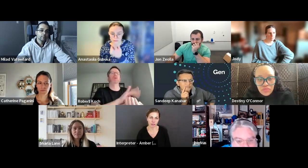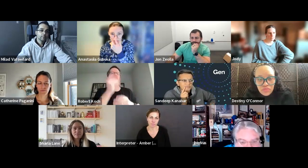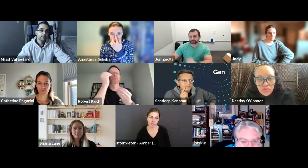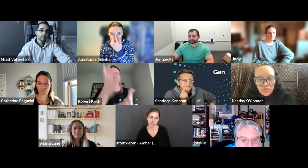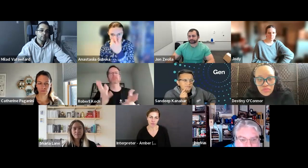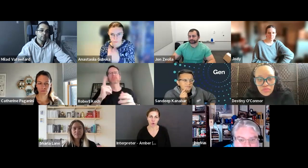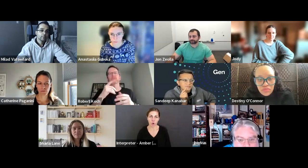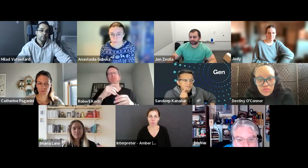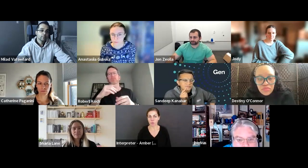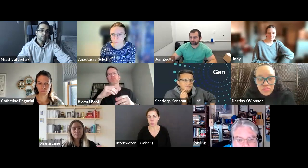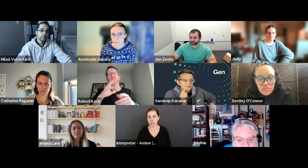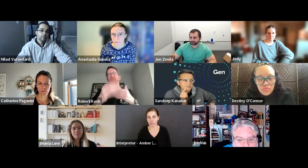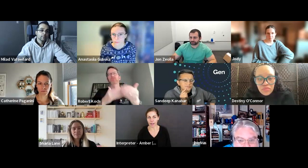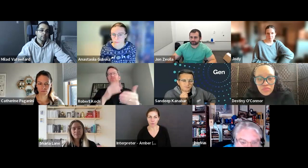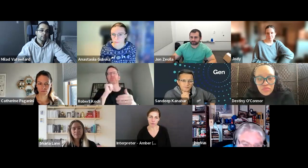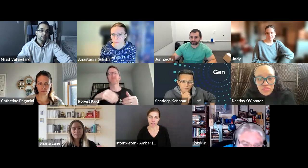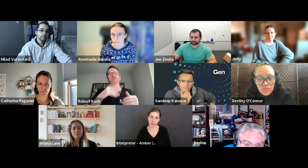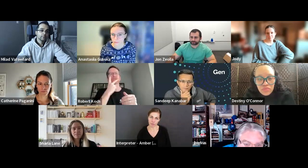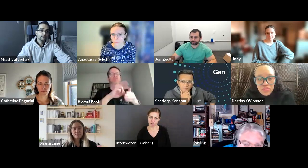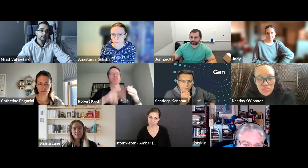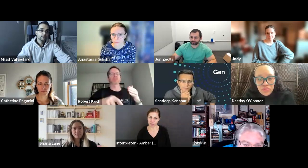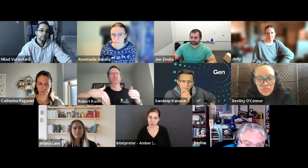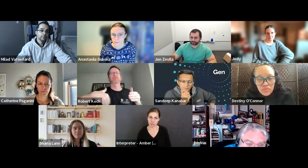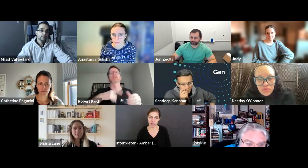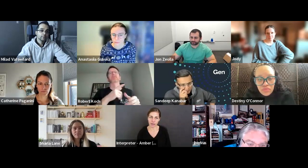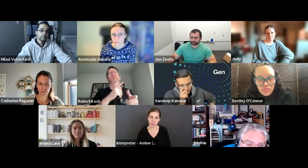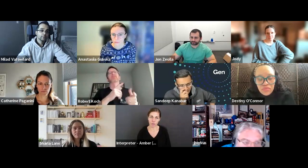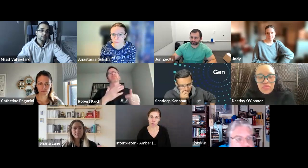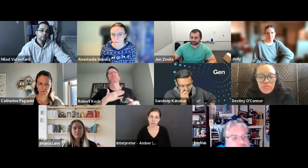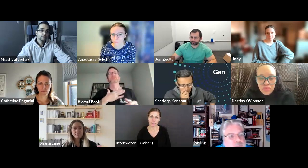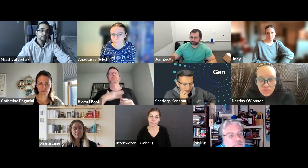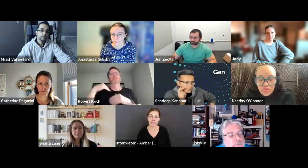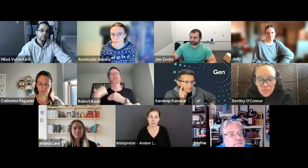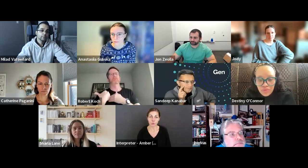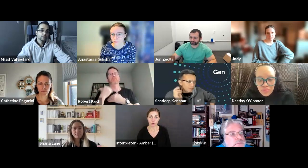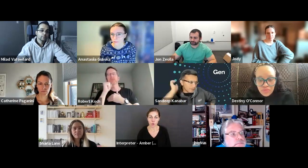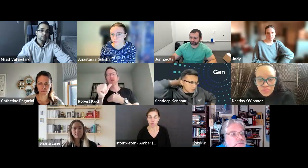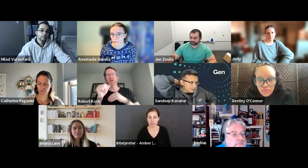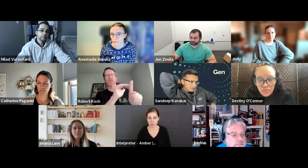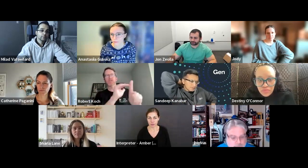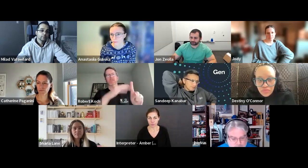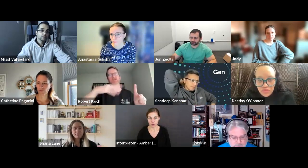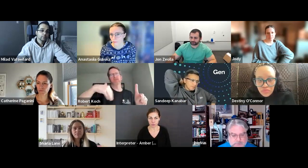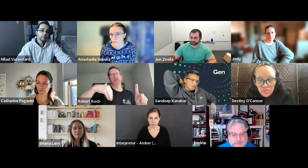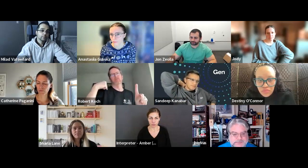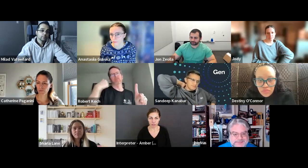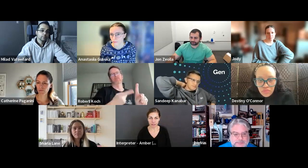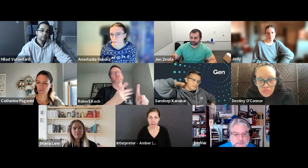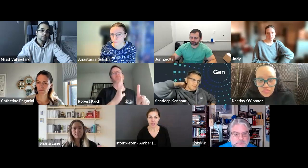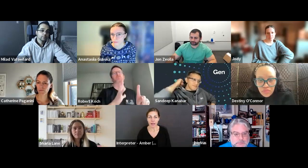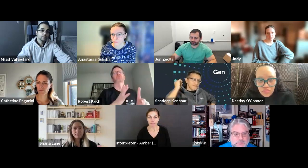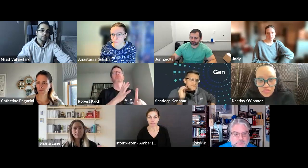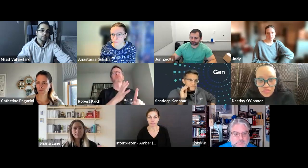over time. So still working on that. When I find out that information, I will let you all know, but I don't have those results